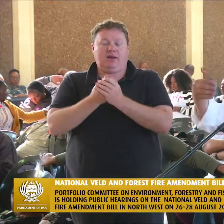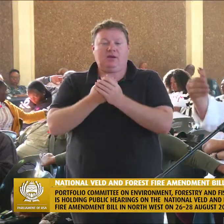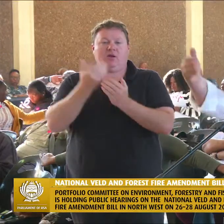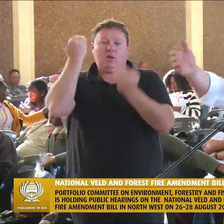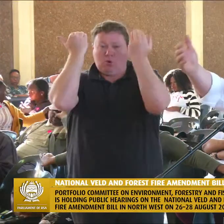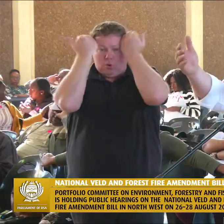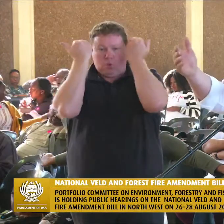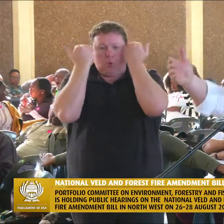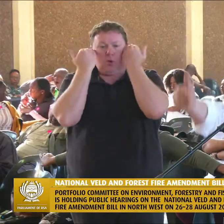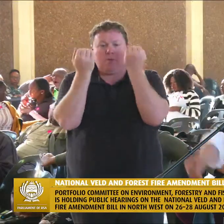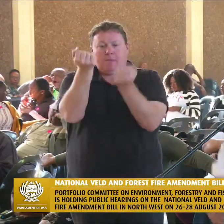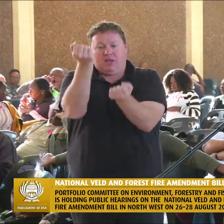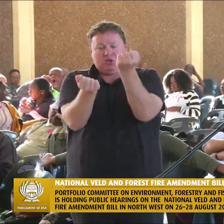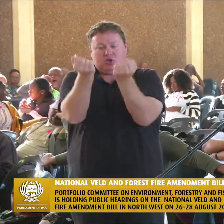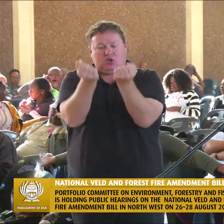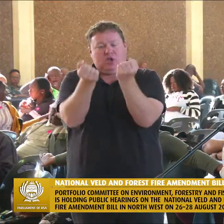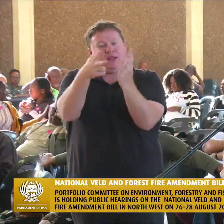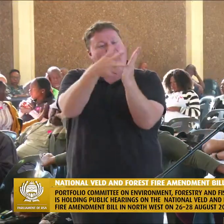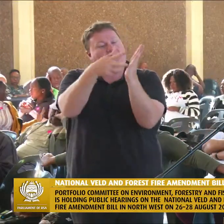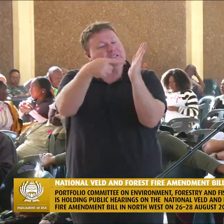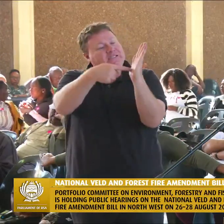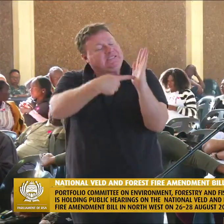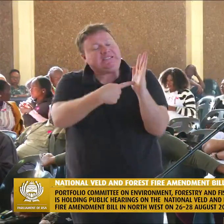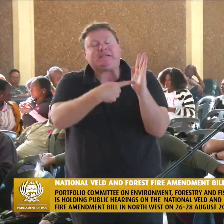that they know what the act is about